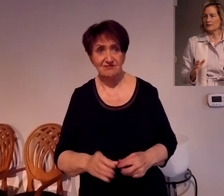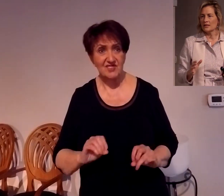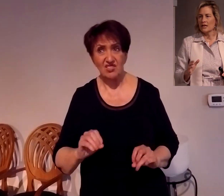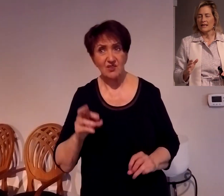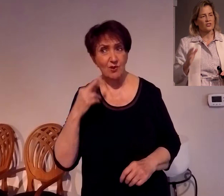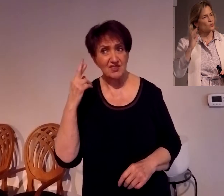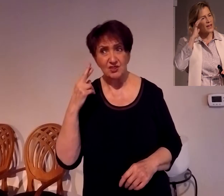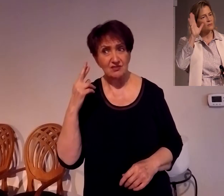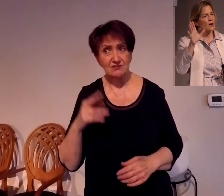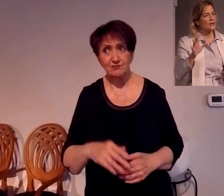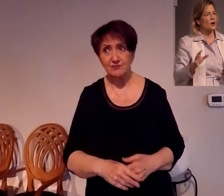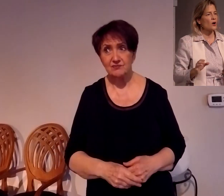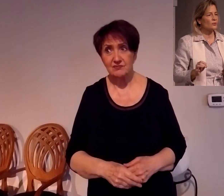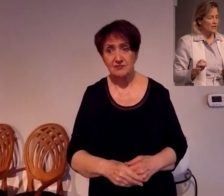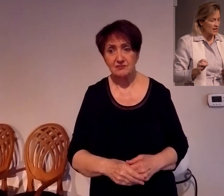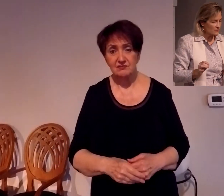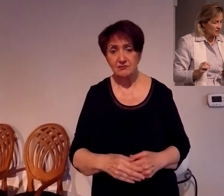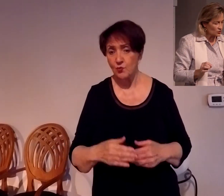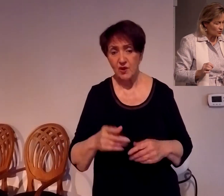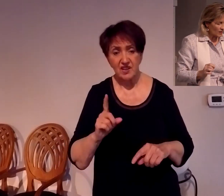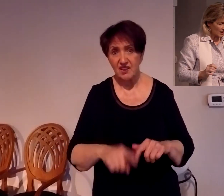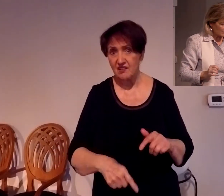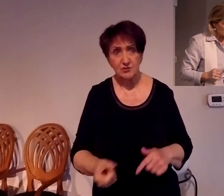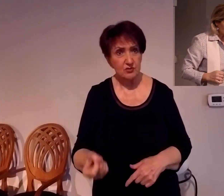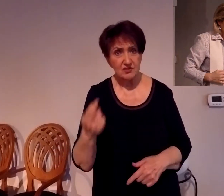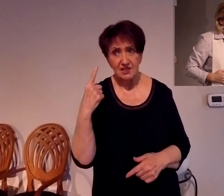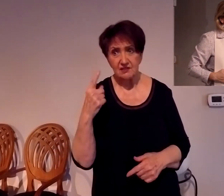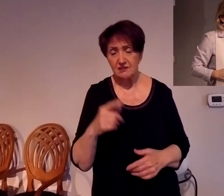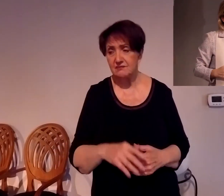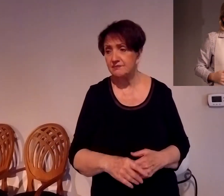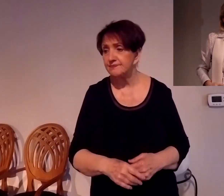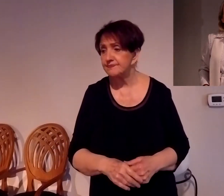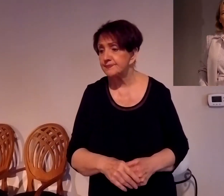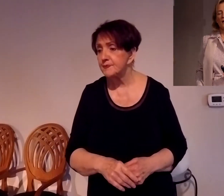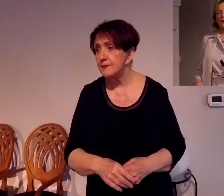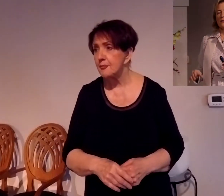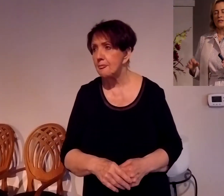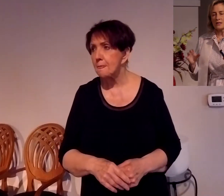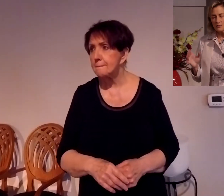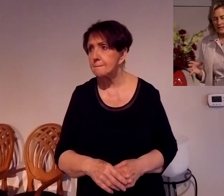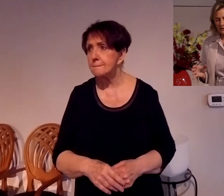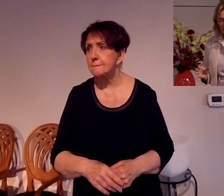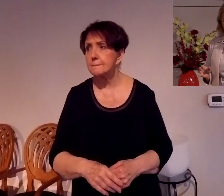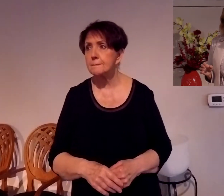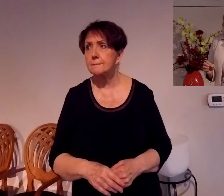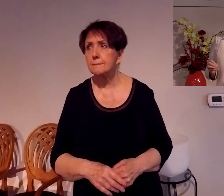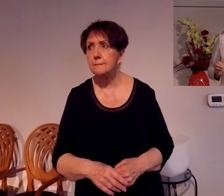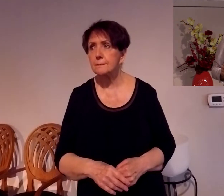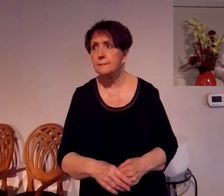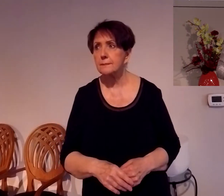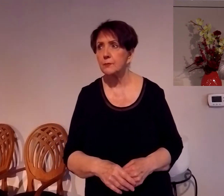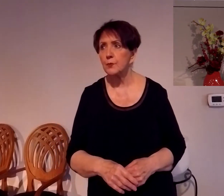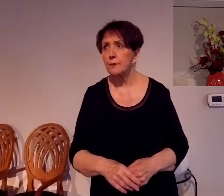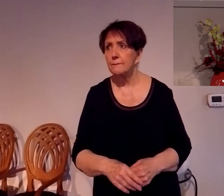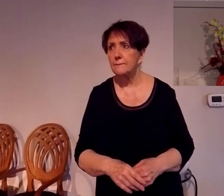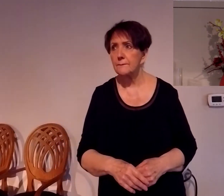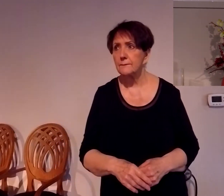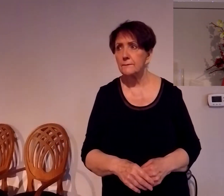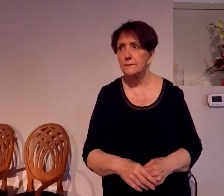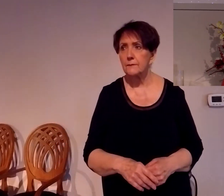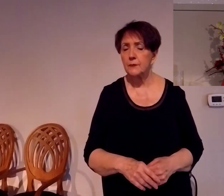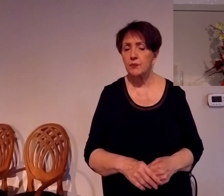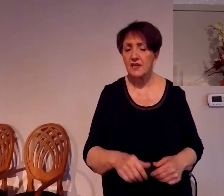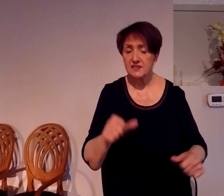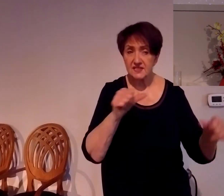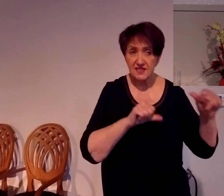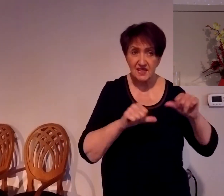it. It's way beyond our own individual mind. And it's something that quantum